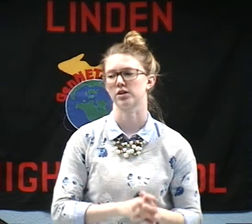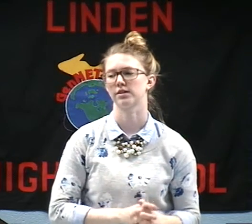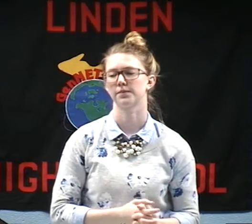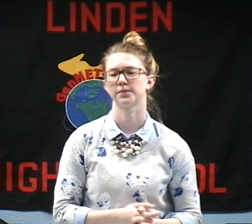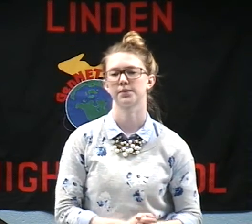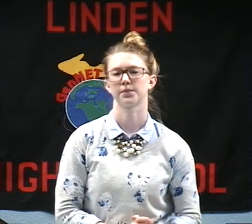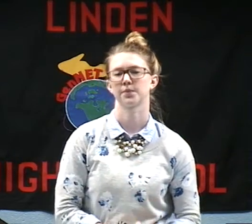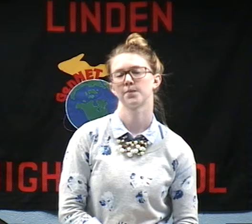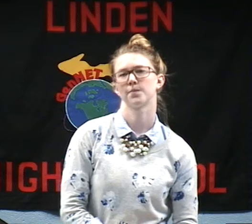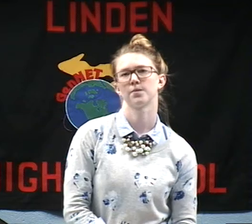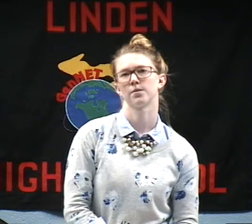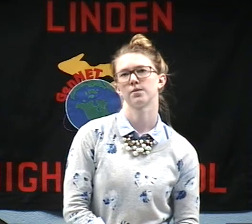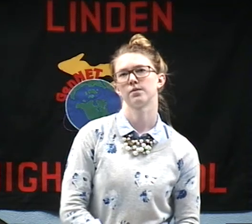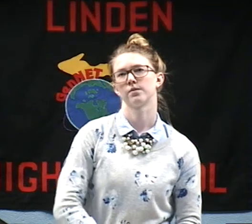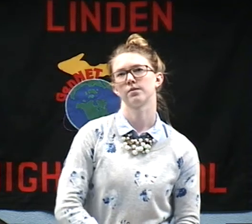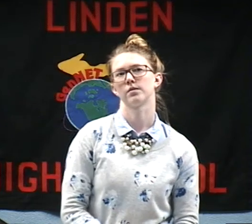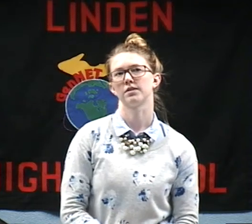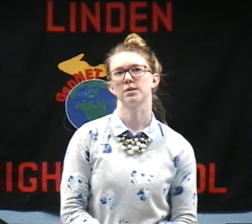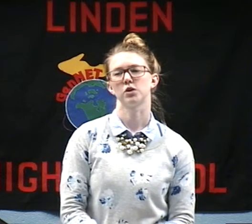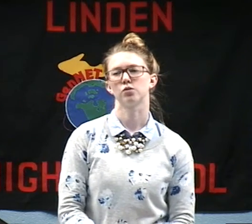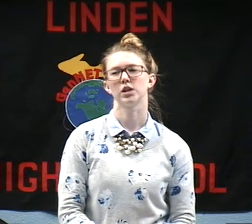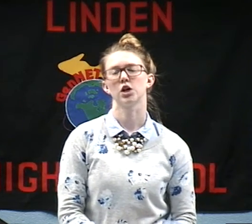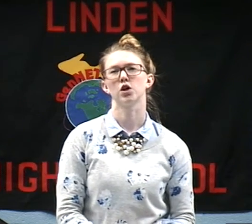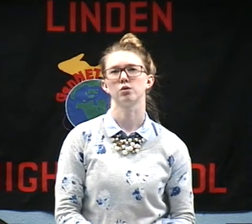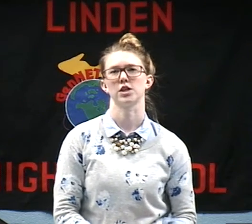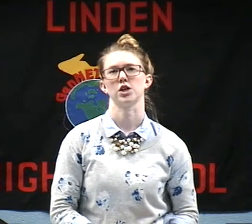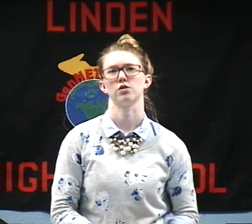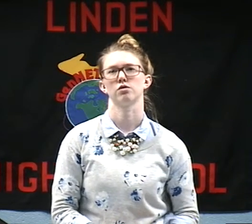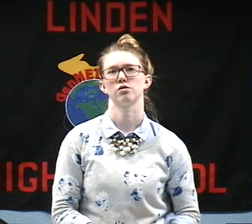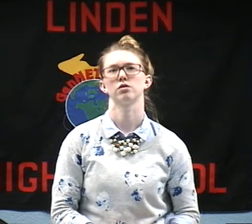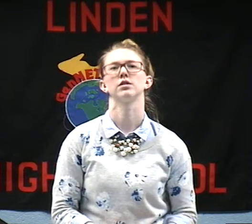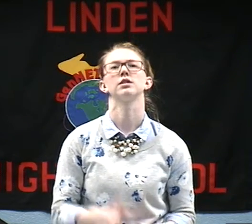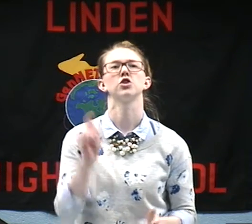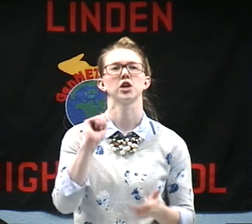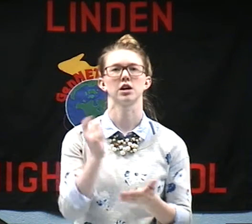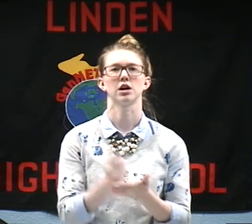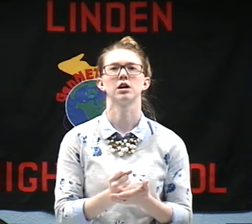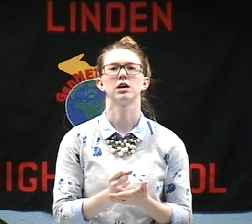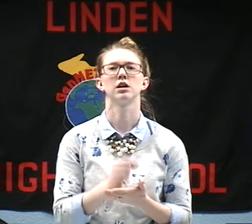expressions? If something's really close to you. Shakira.